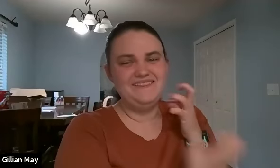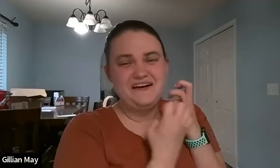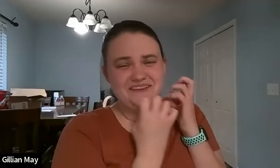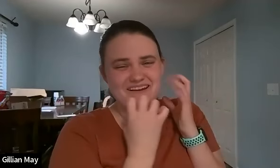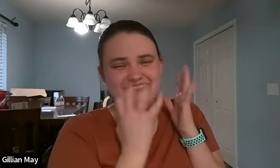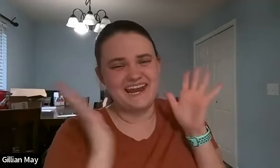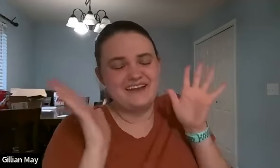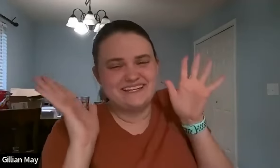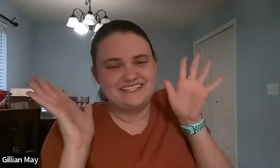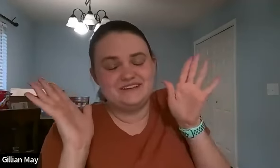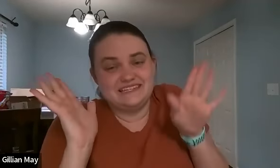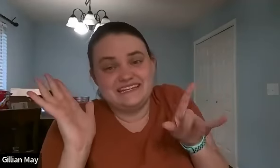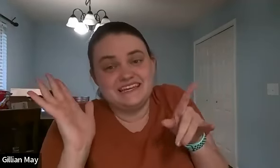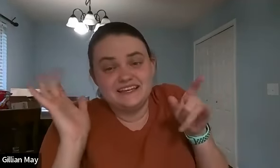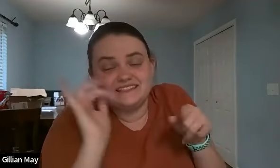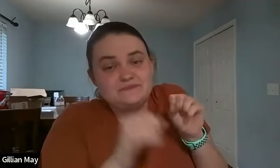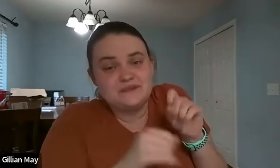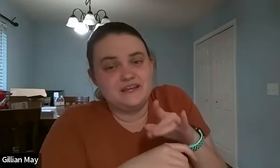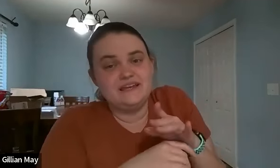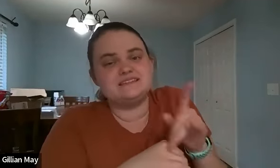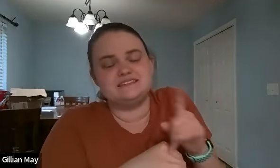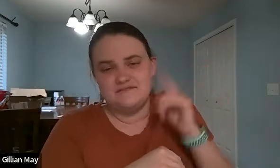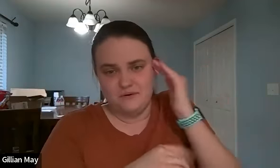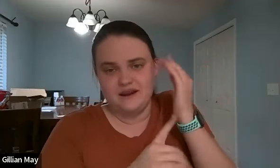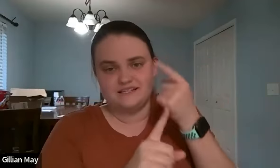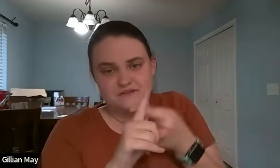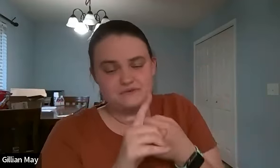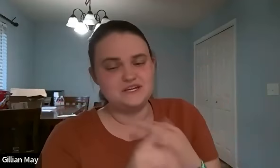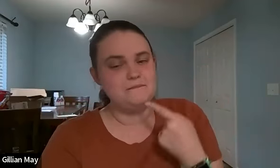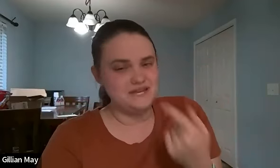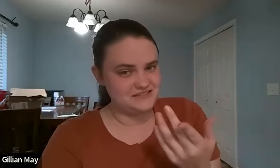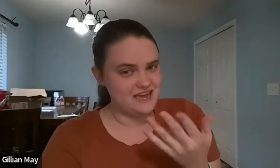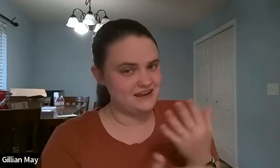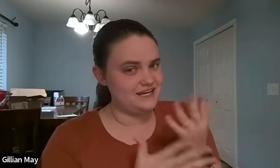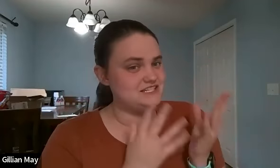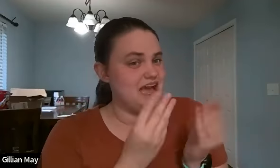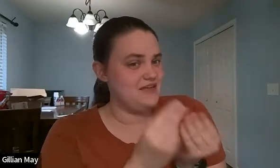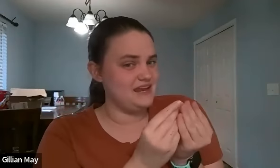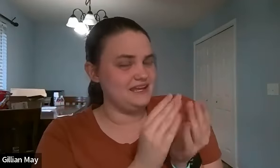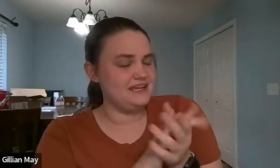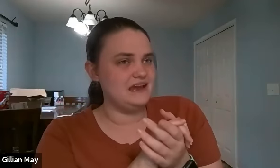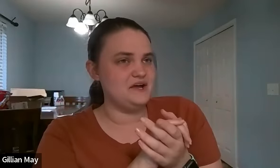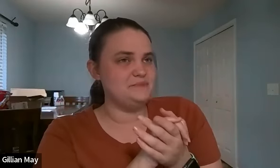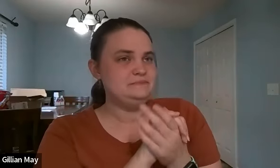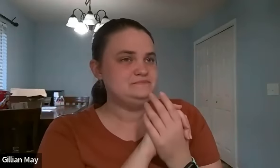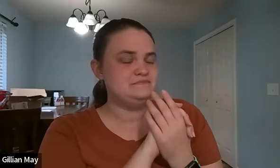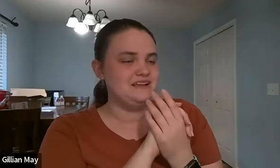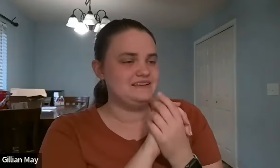love hearing that. I really do, because September is Deaf Awareness Month. I was going to mention that. I kind of just add that in.